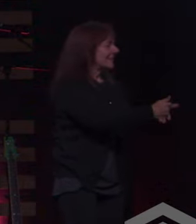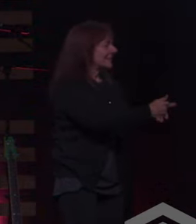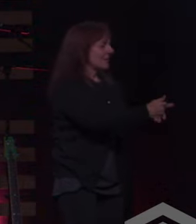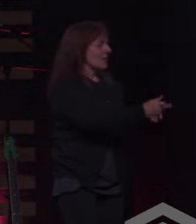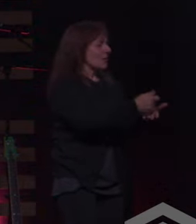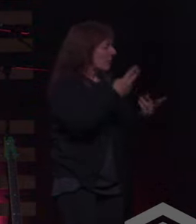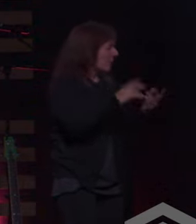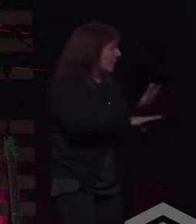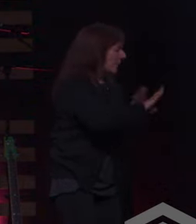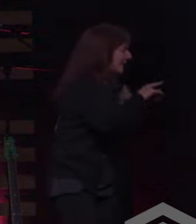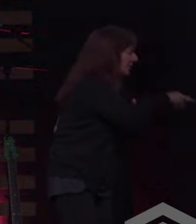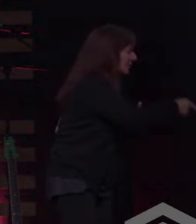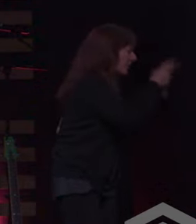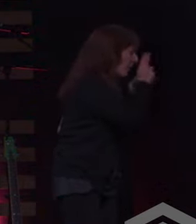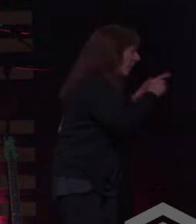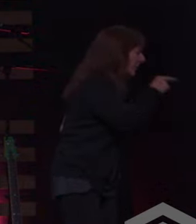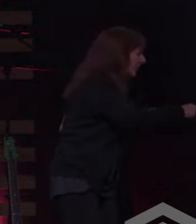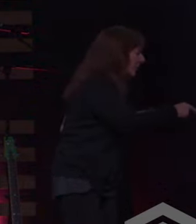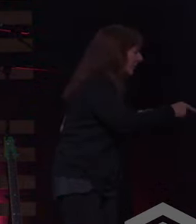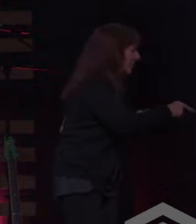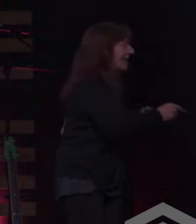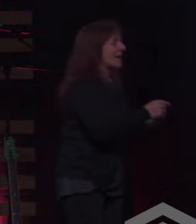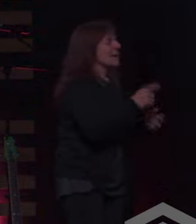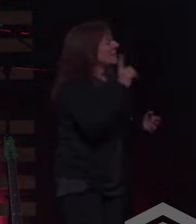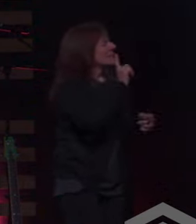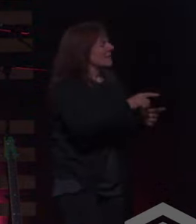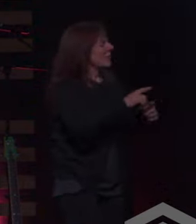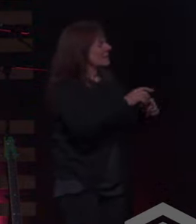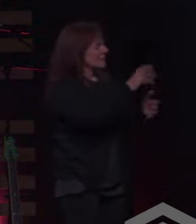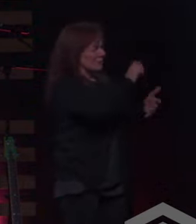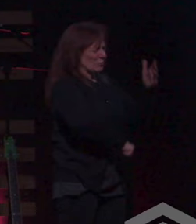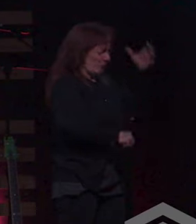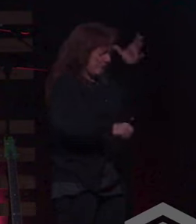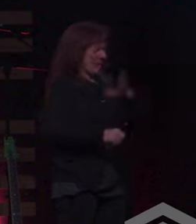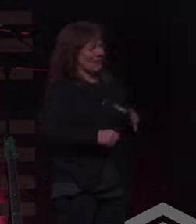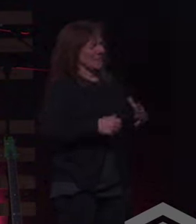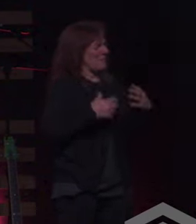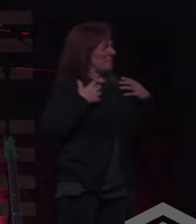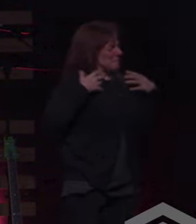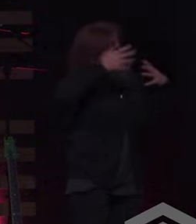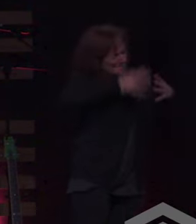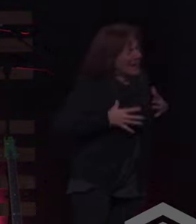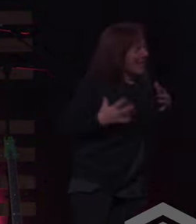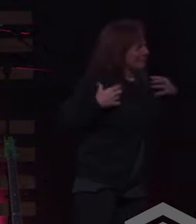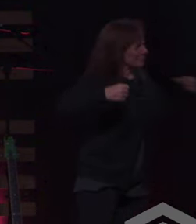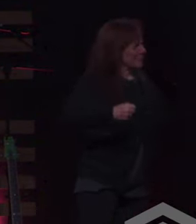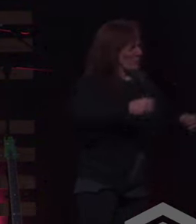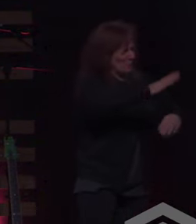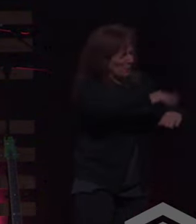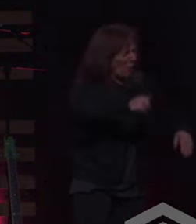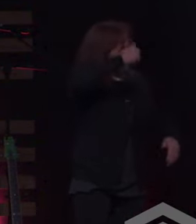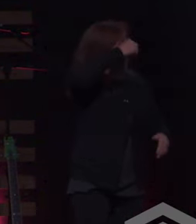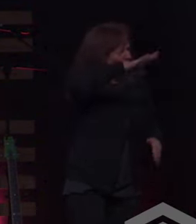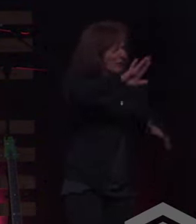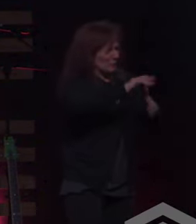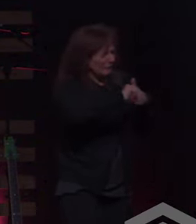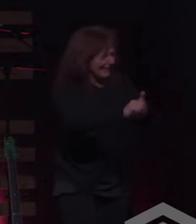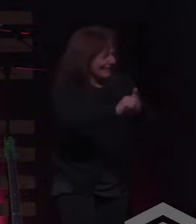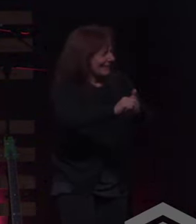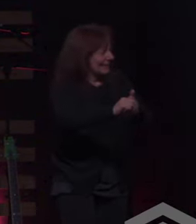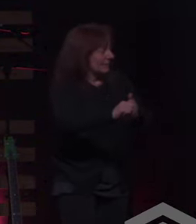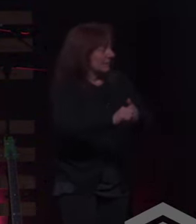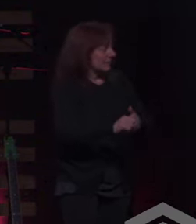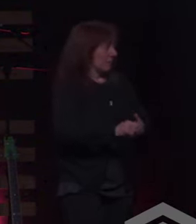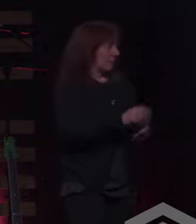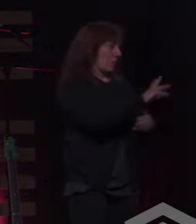for men? We have got to stop trying to strip men of their masculinity. We were called by God to lead. Now, have some people messed